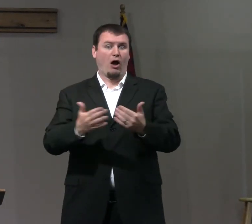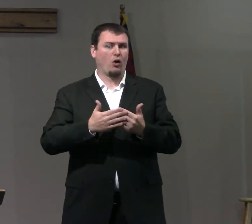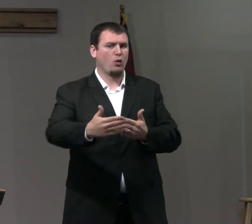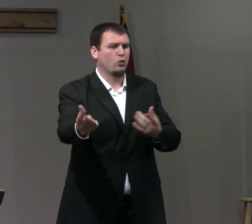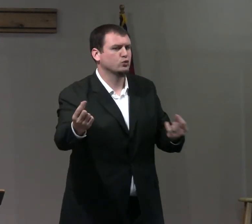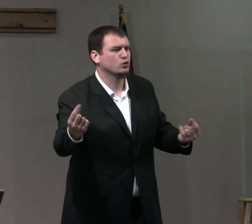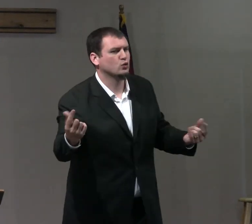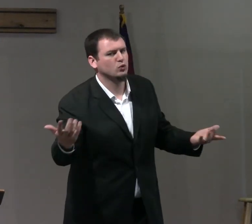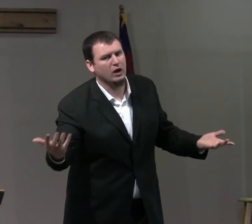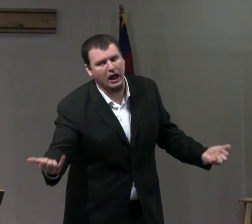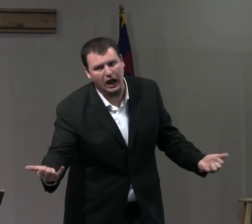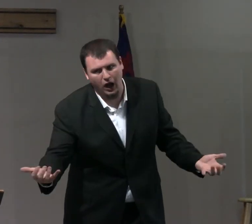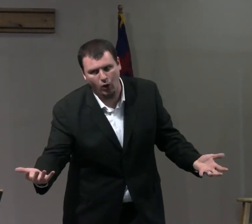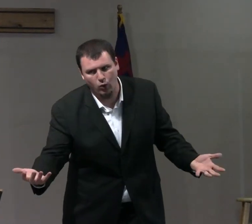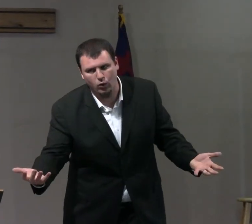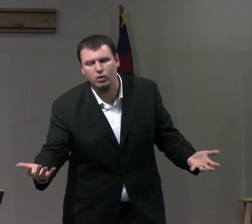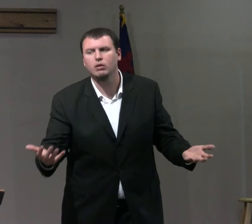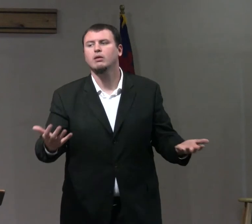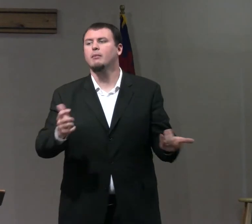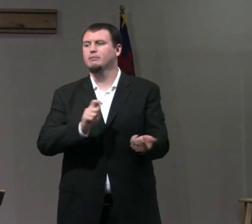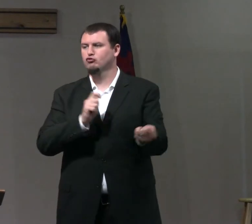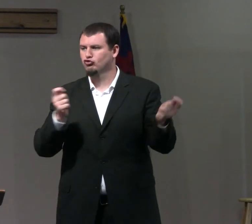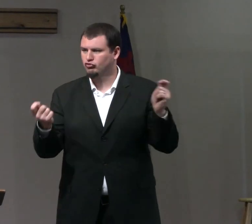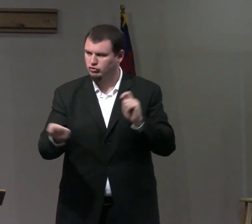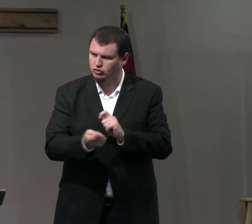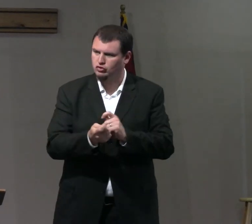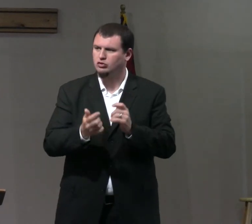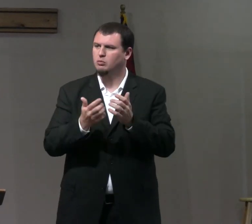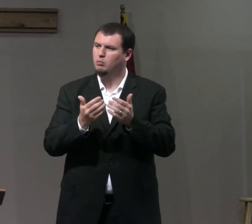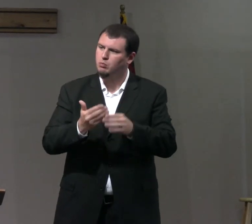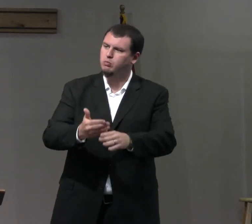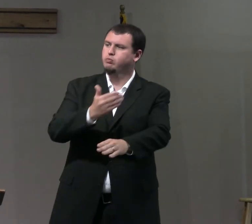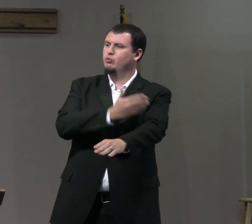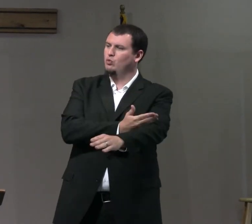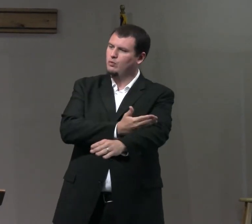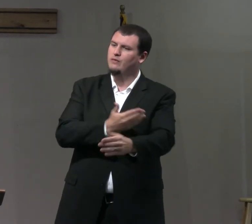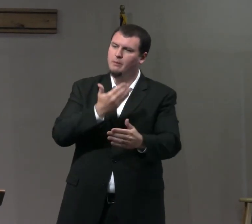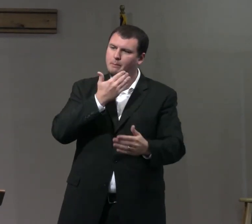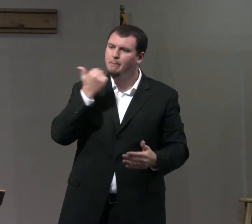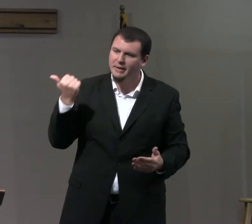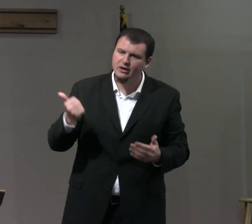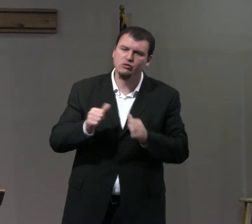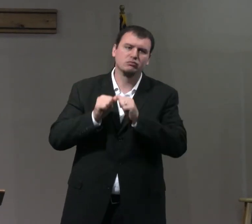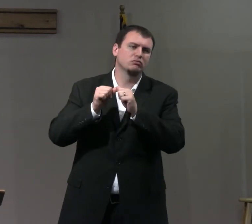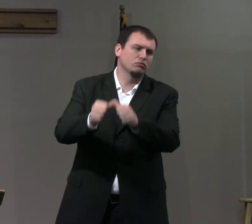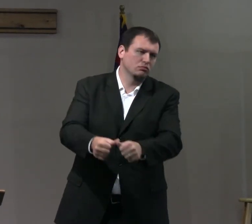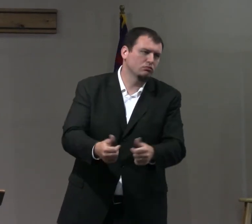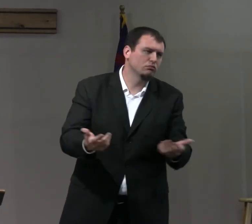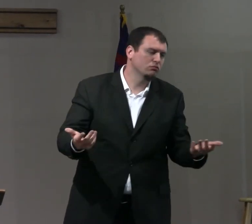That happens. So now what do you do now from here on out? You change. You do better. You do